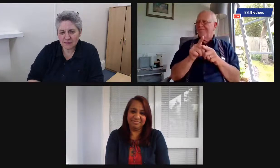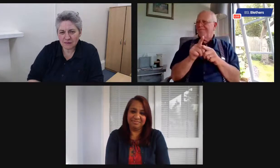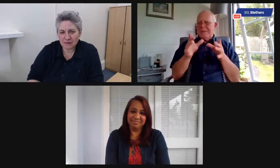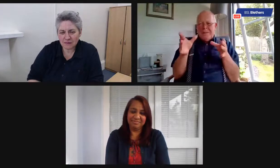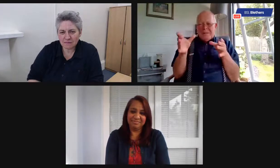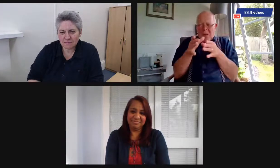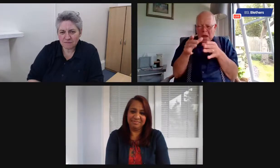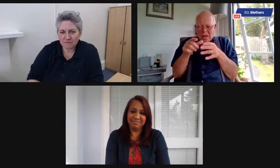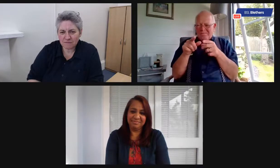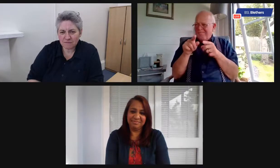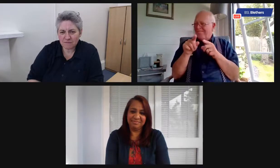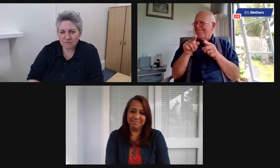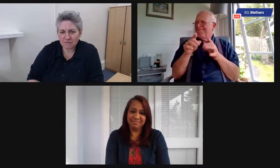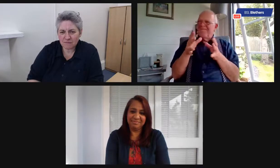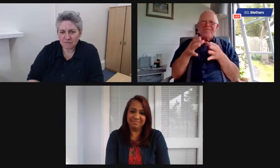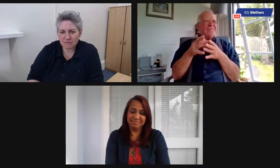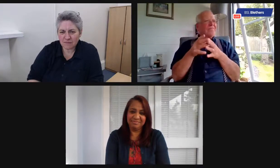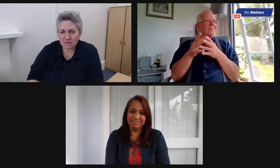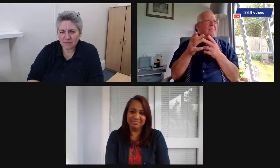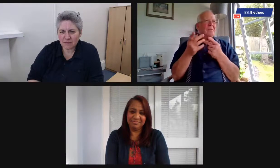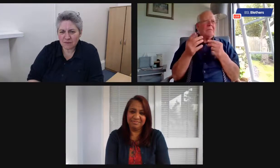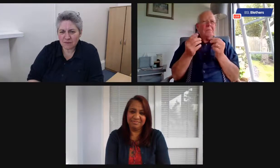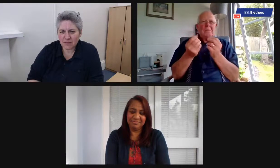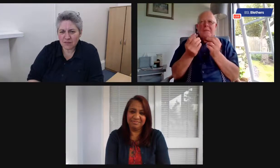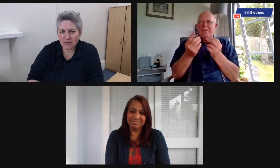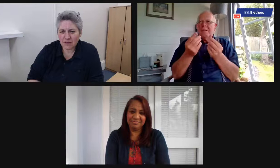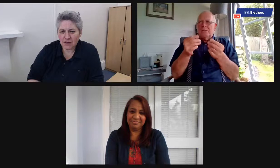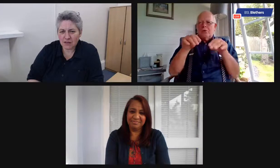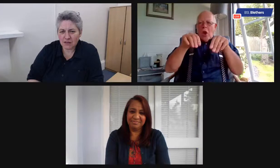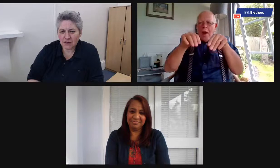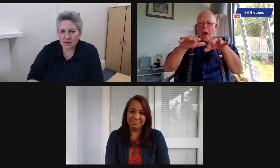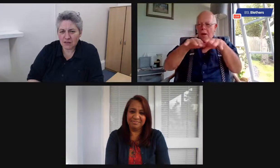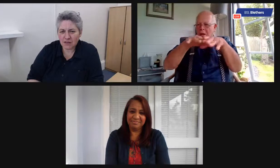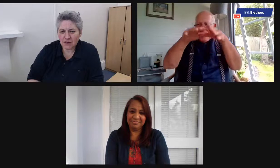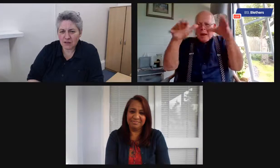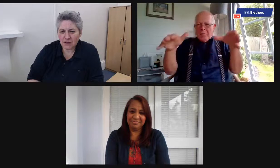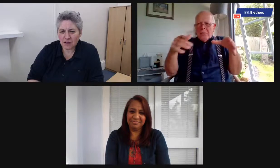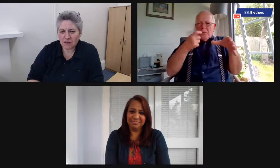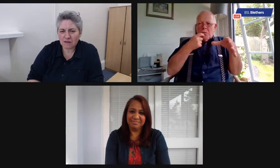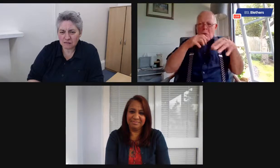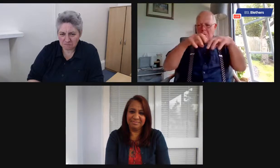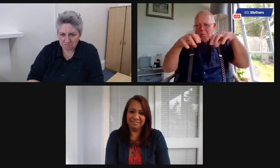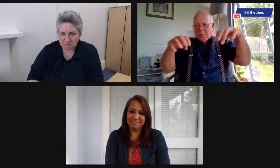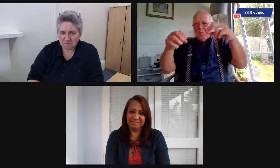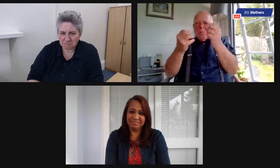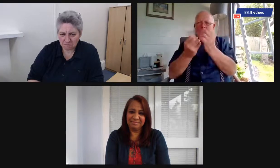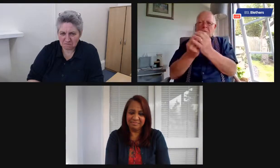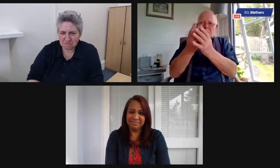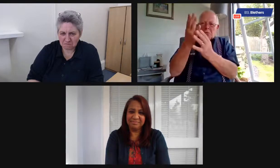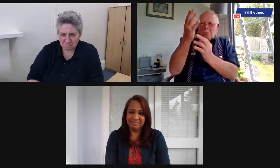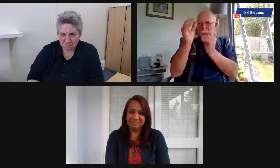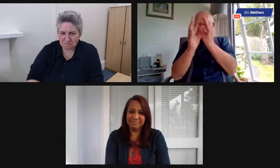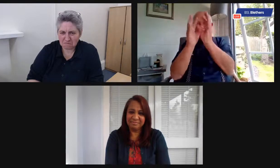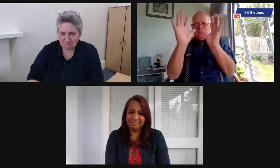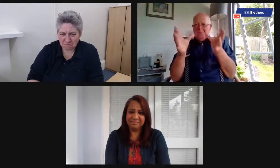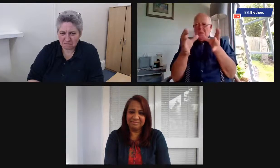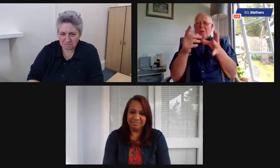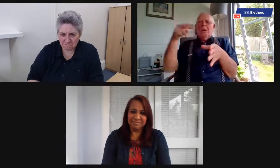And in the middle of the lake was this tiny Well, I suppose it kind of a heap of soil, really,